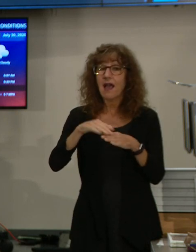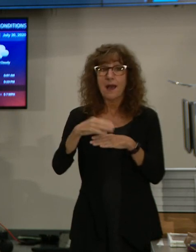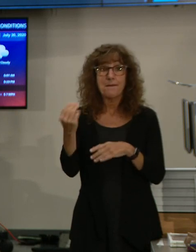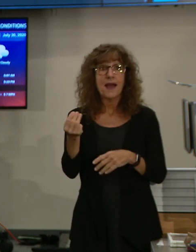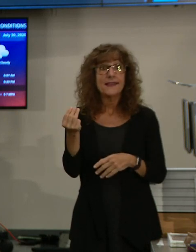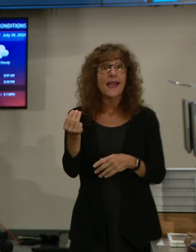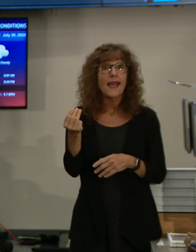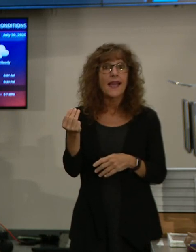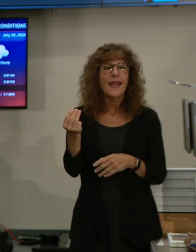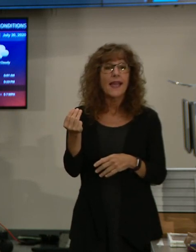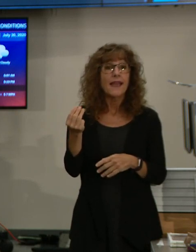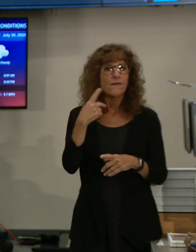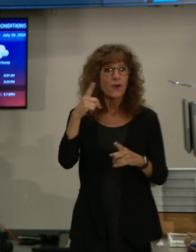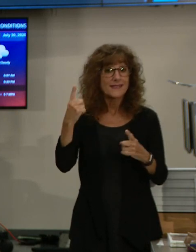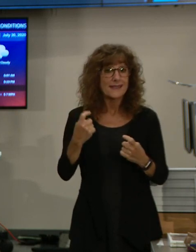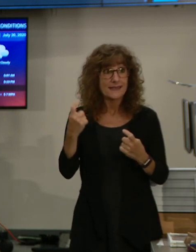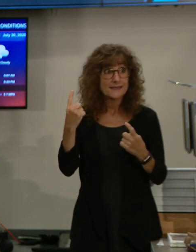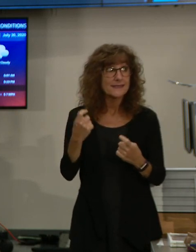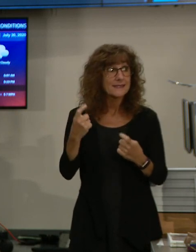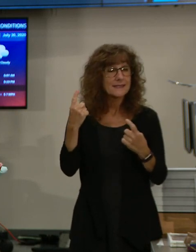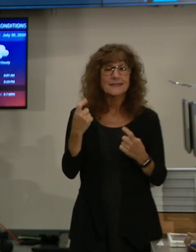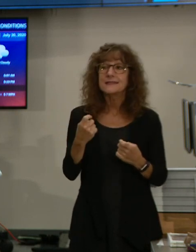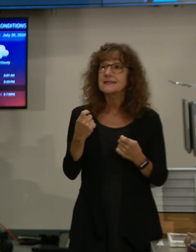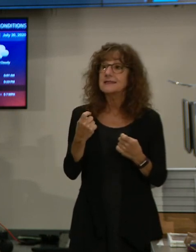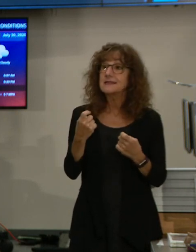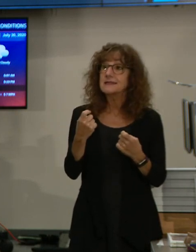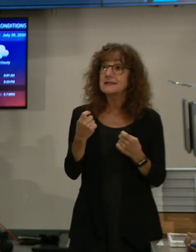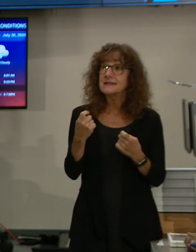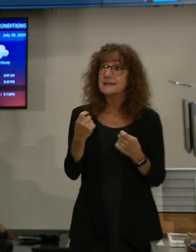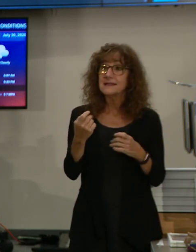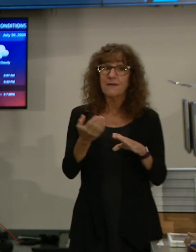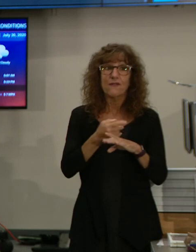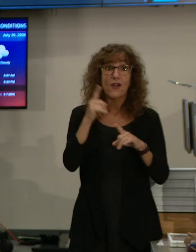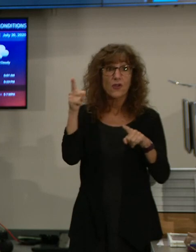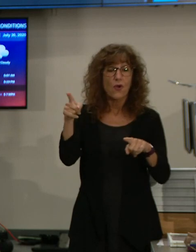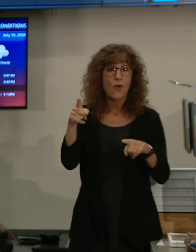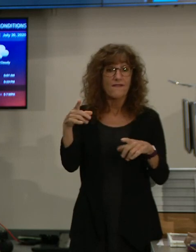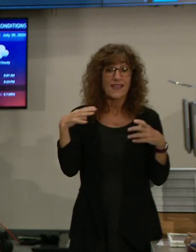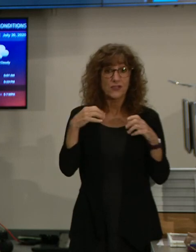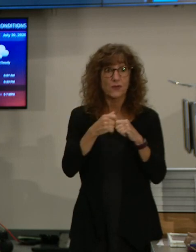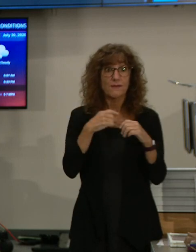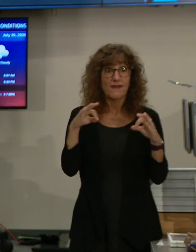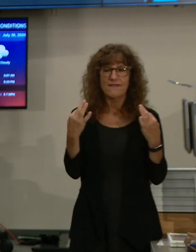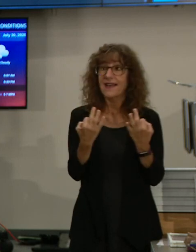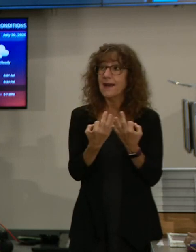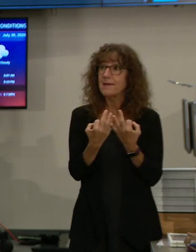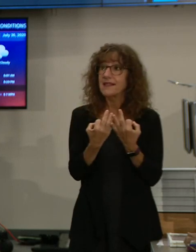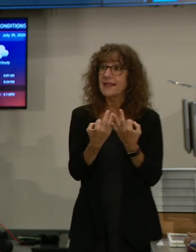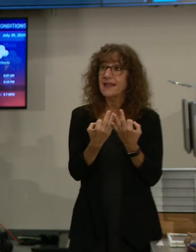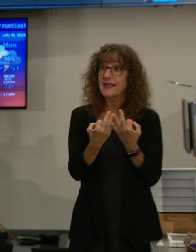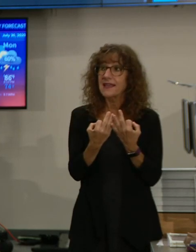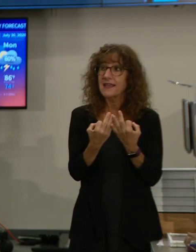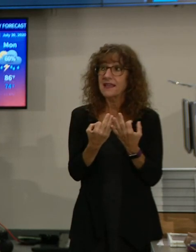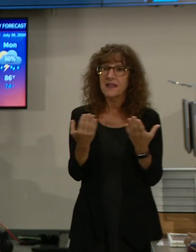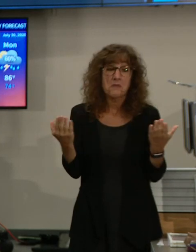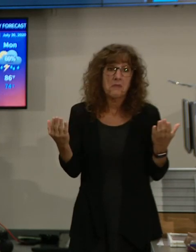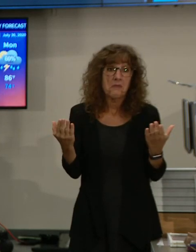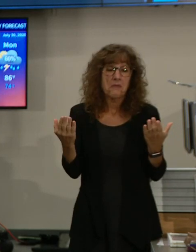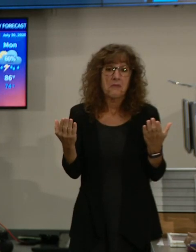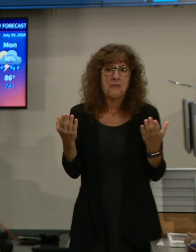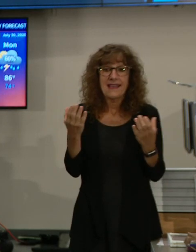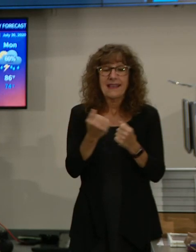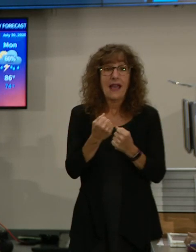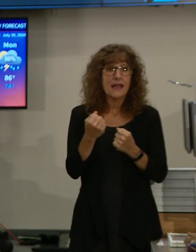Monday to get tested, to be honest, before I go on vacation with my family, and we got it back in